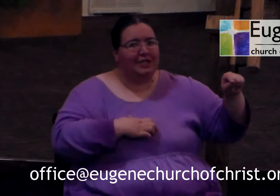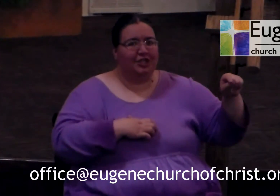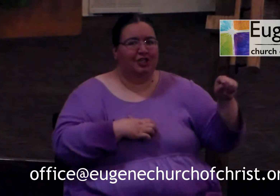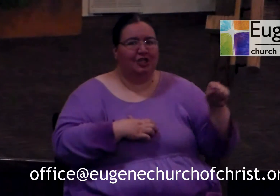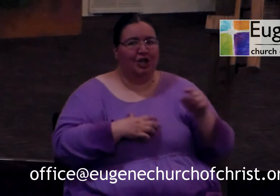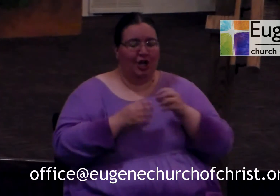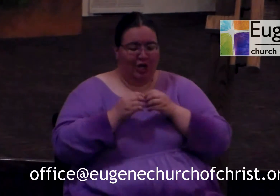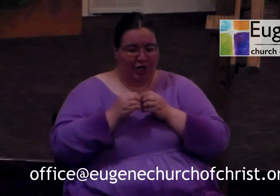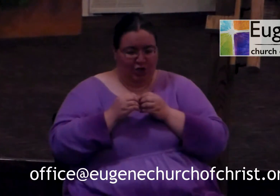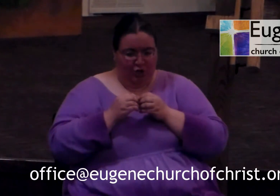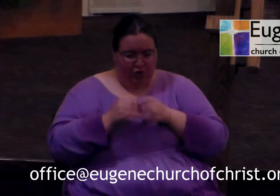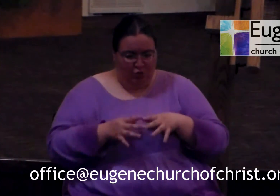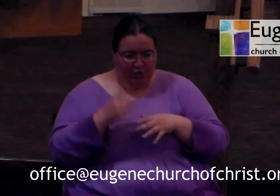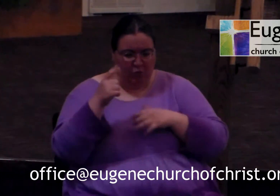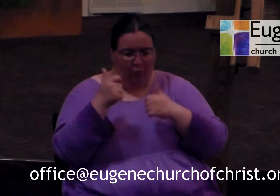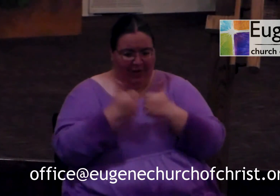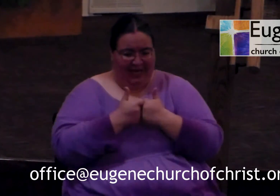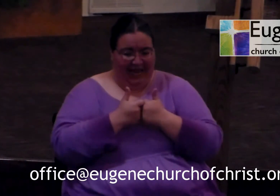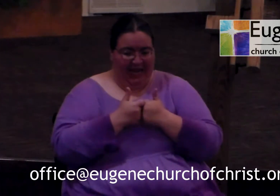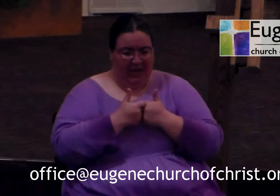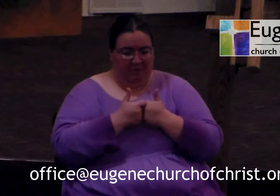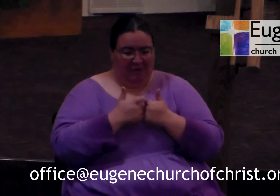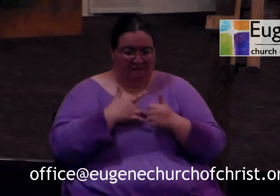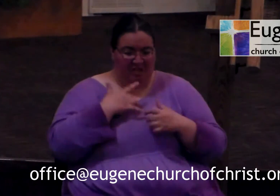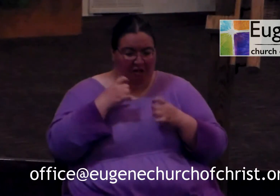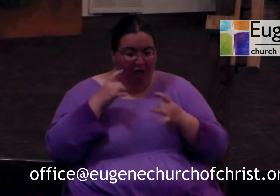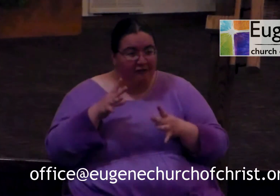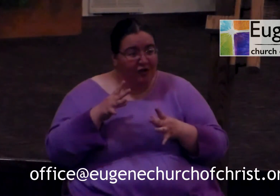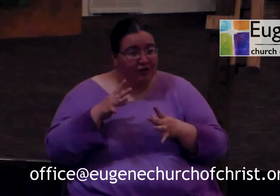that. They would love to be in the spot Oregon's in right now, where they're still in the conversation.